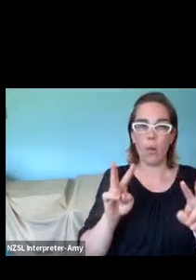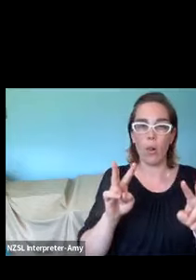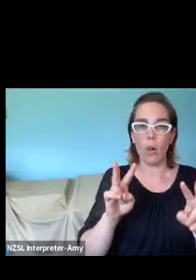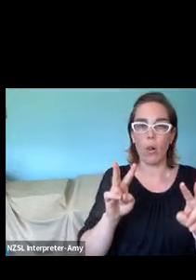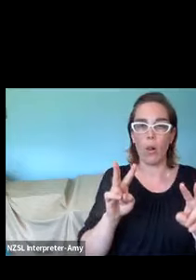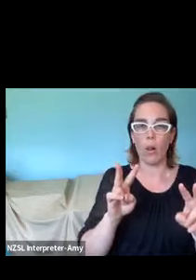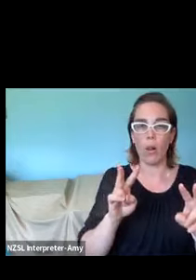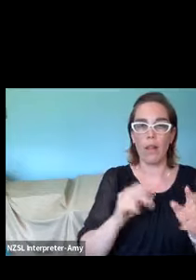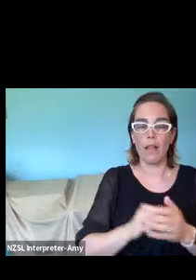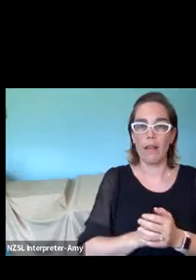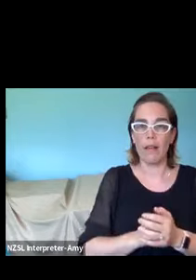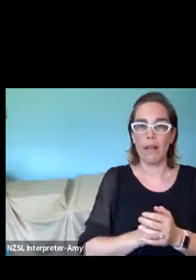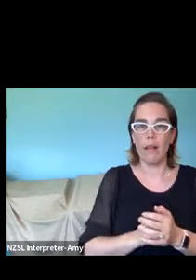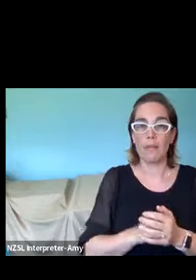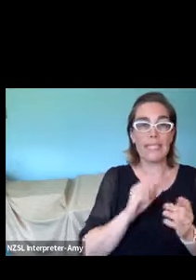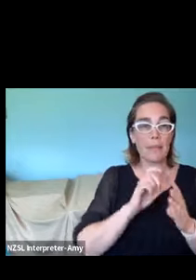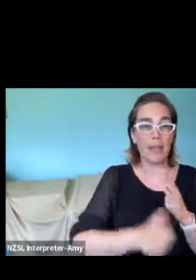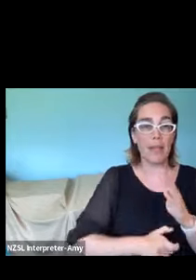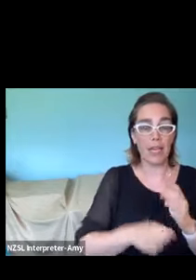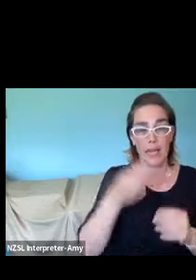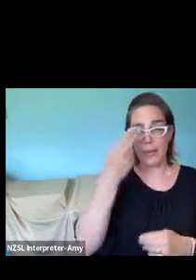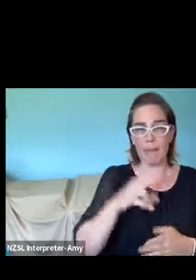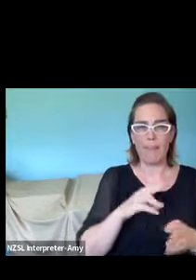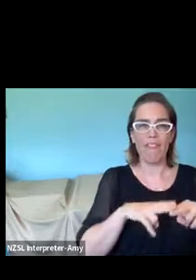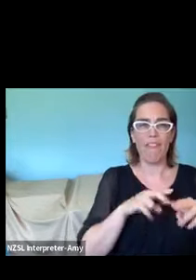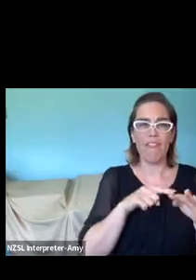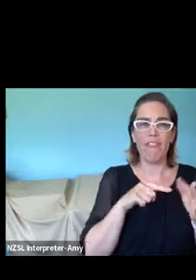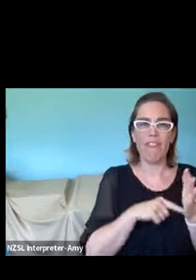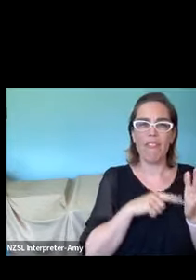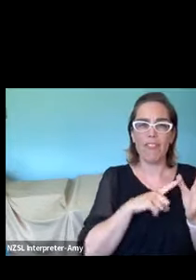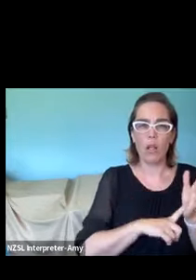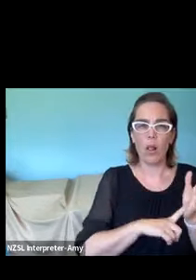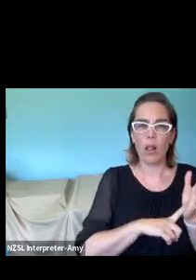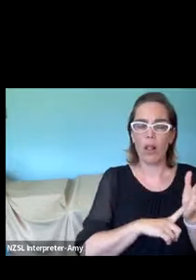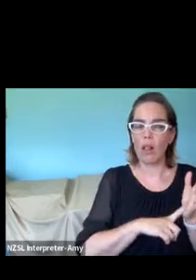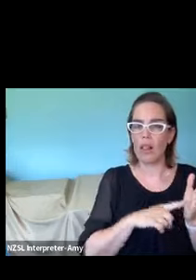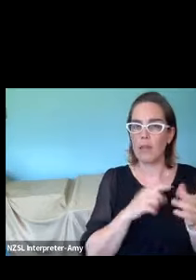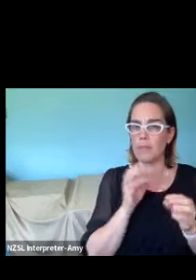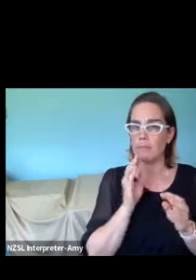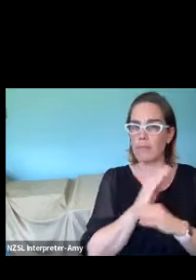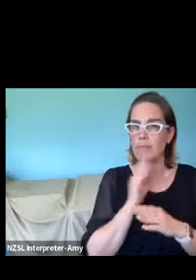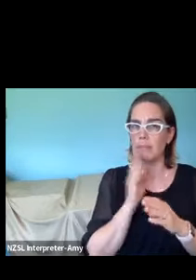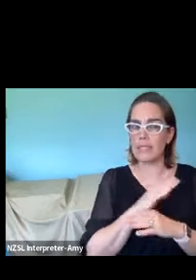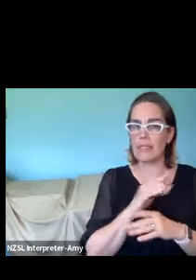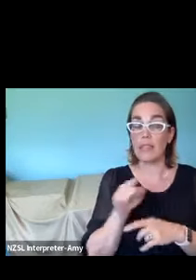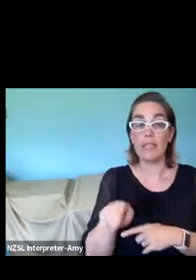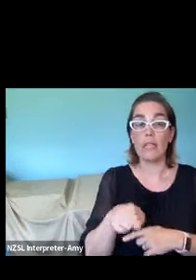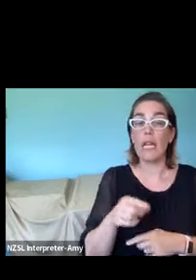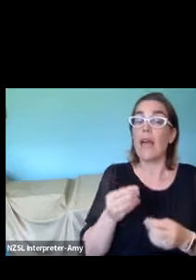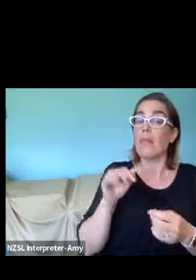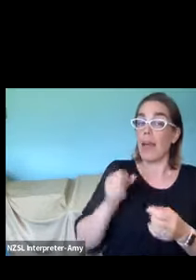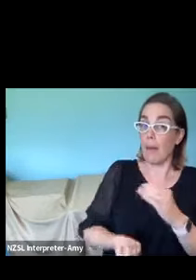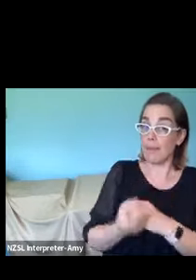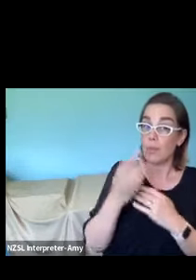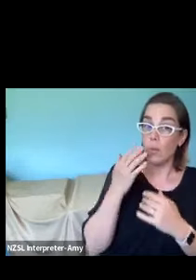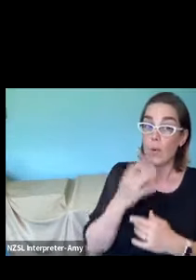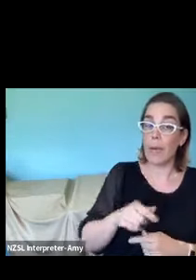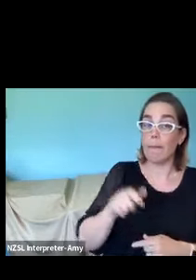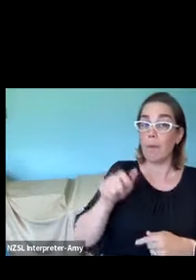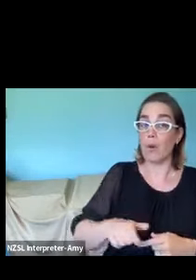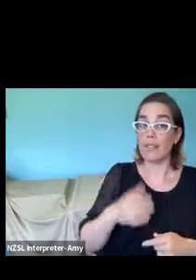valproate syndrome. This syndrome occurs when someone is pregnant and is taking an